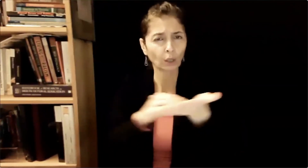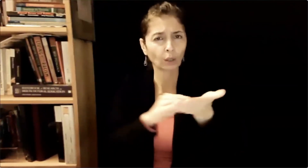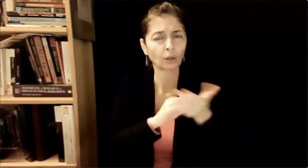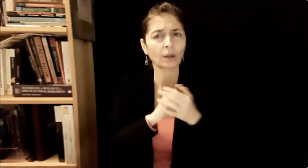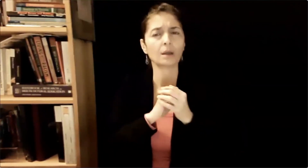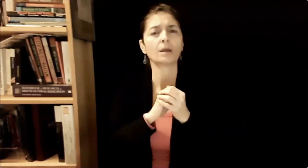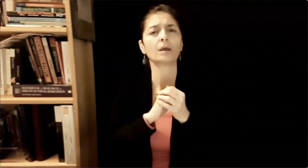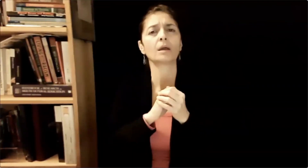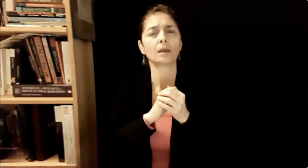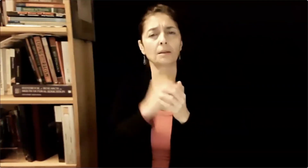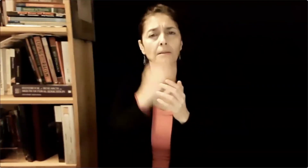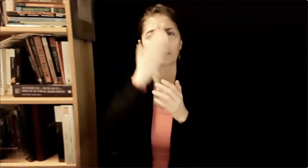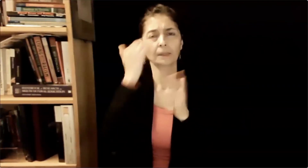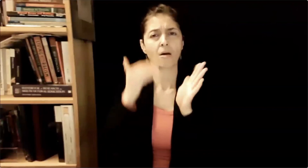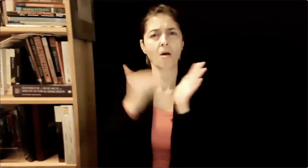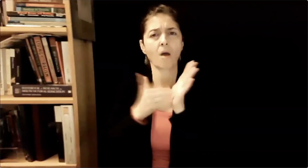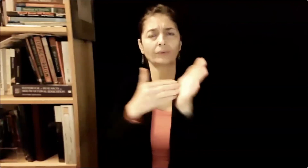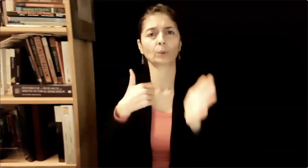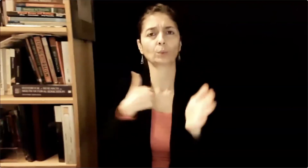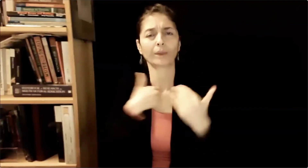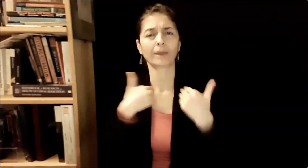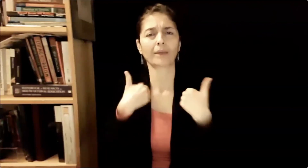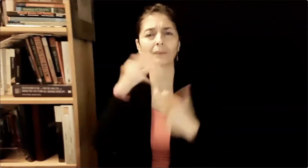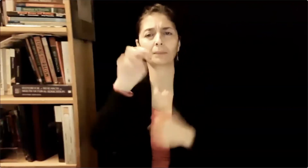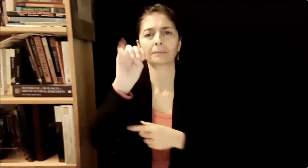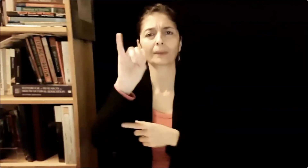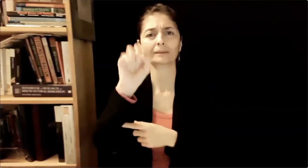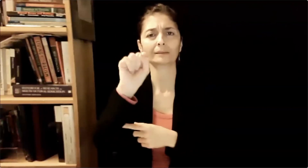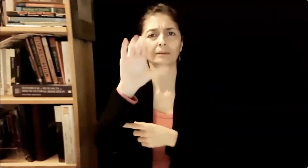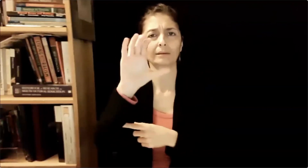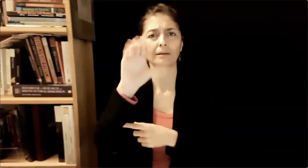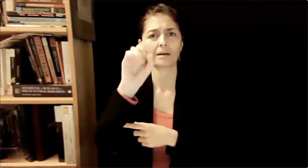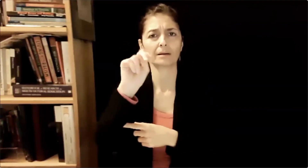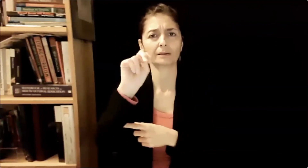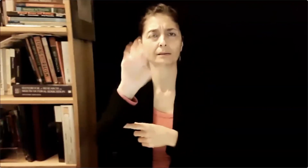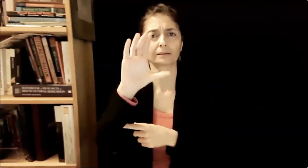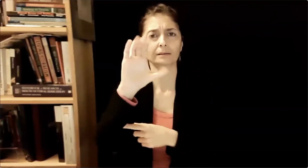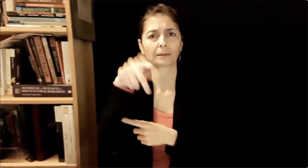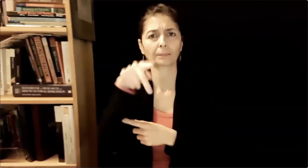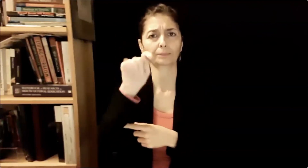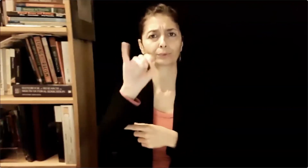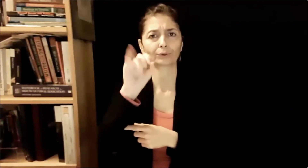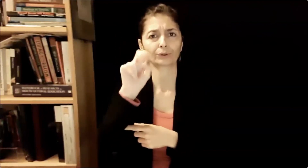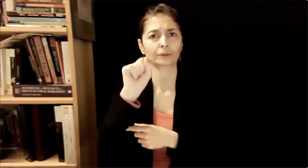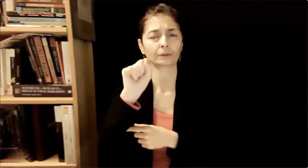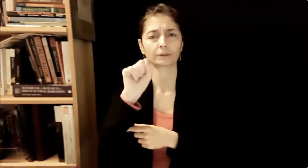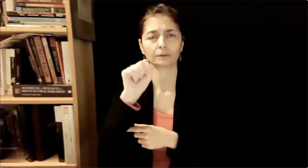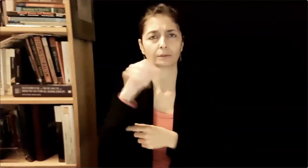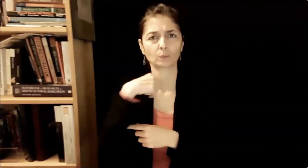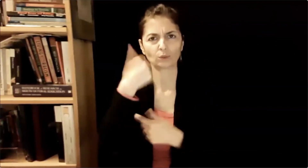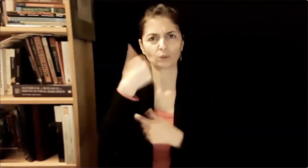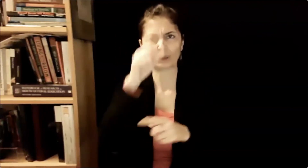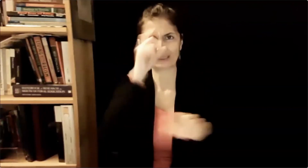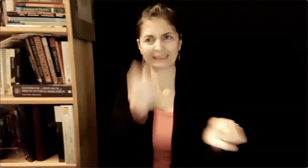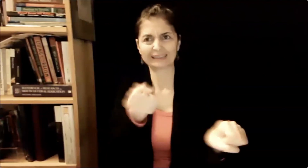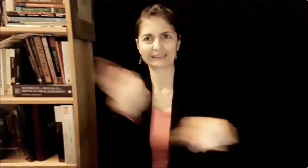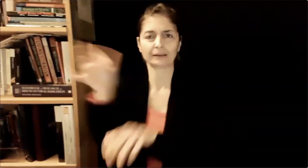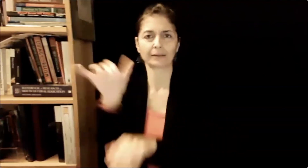Continue to learn. Because often we have misconceptions. The goal is